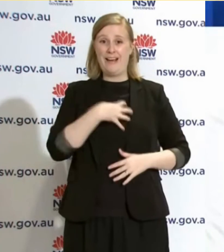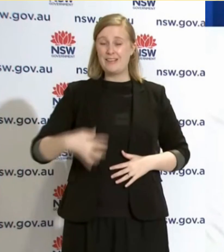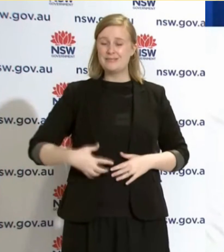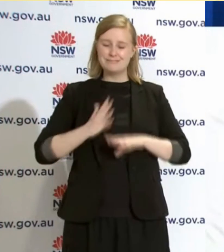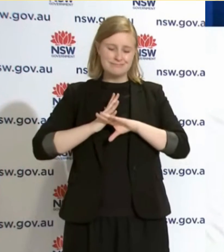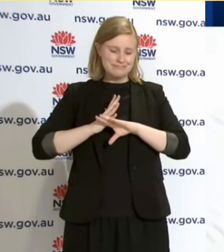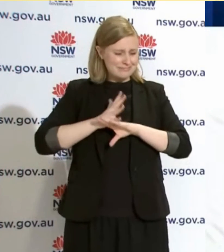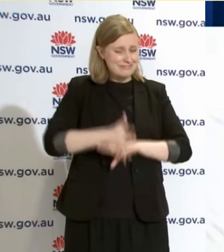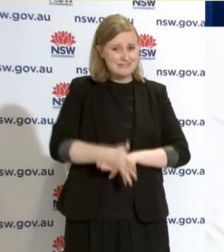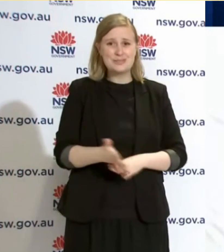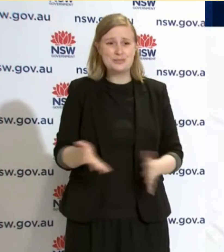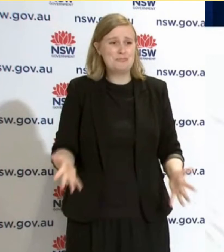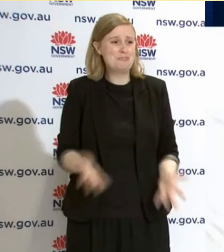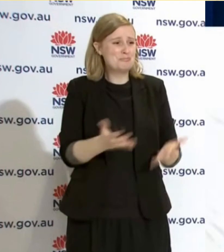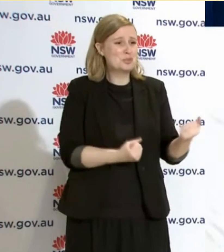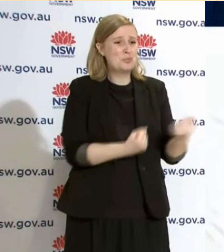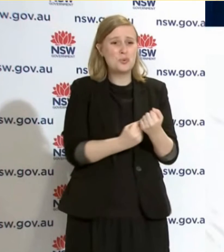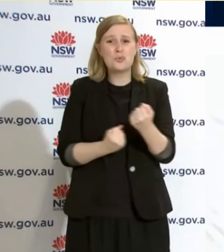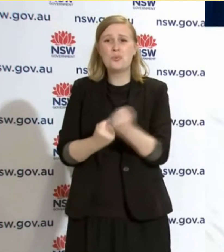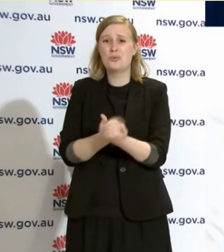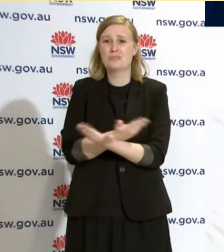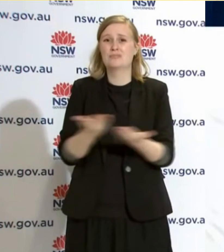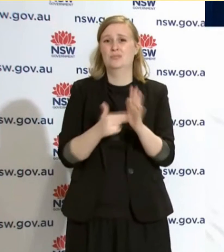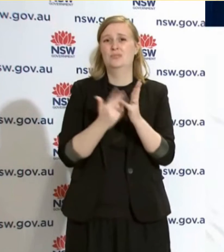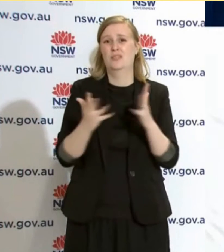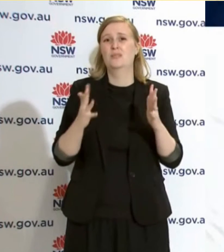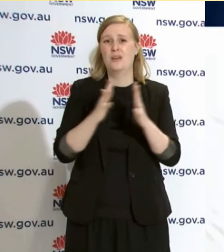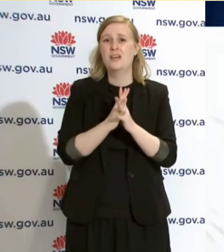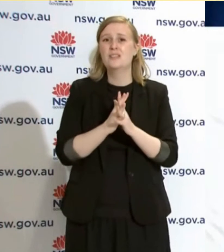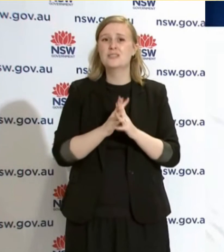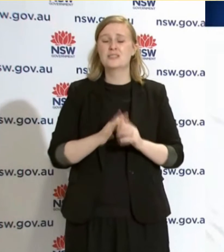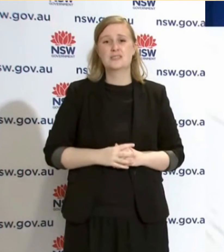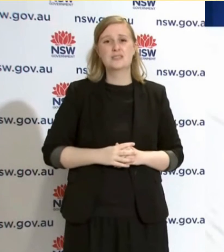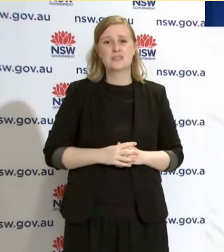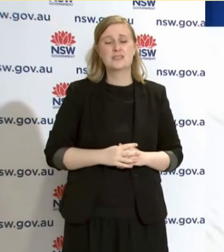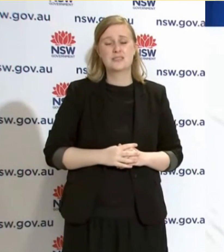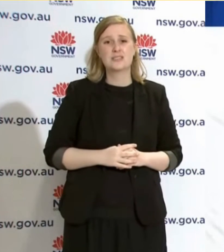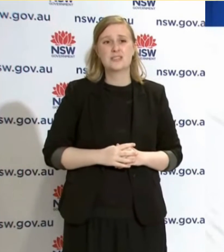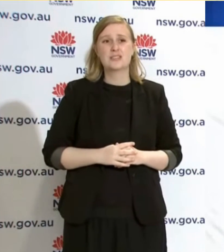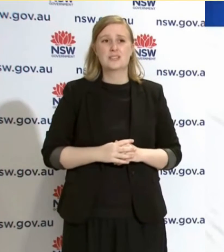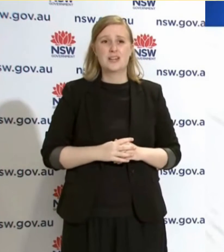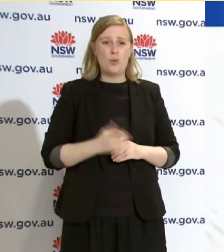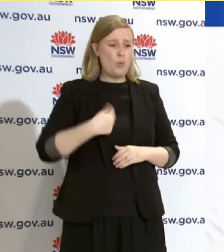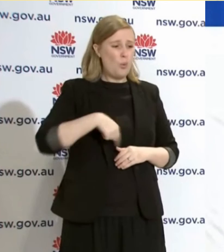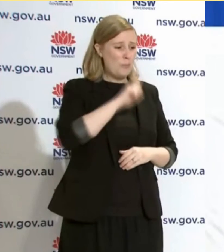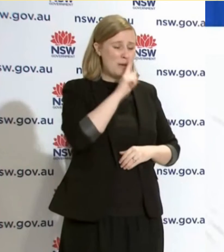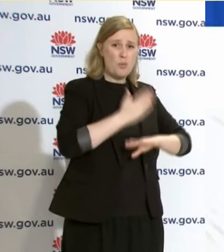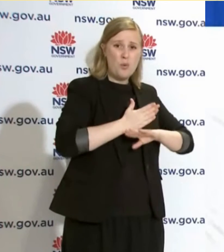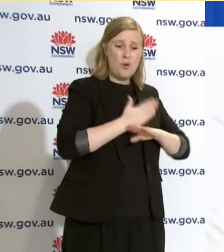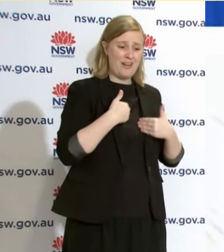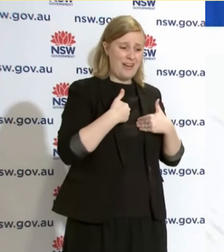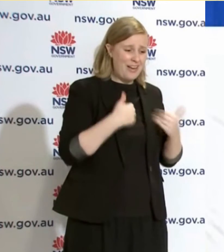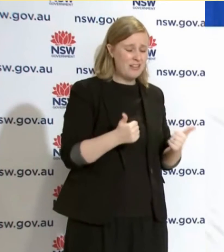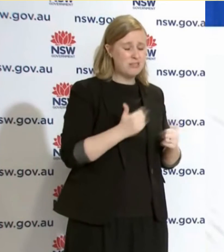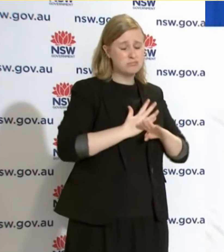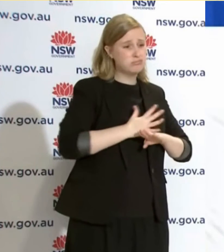And my public health contact tracers and my public health units are working so hard. So for them and the community and for everyone, I hope the